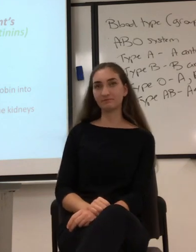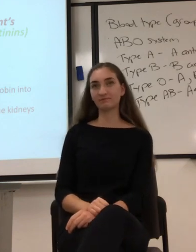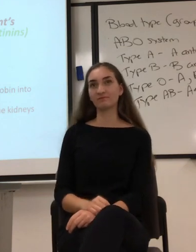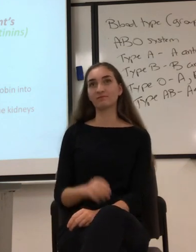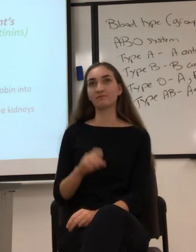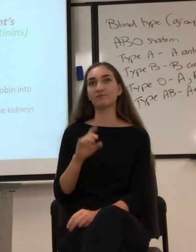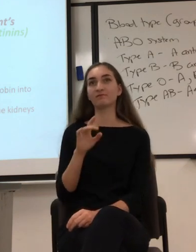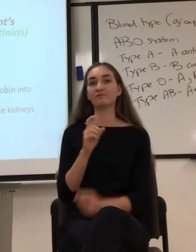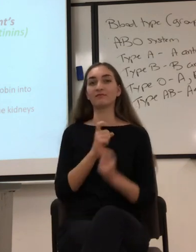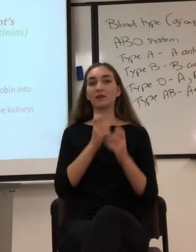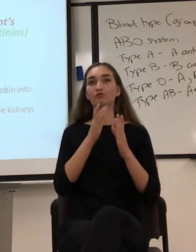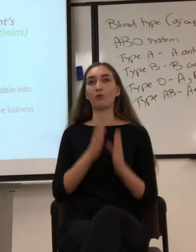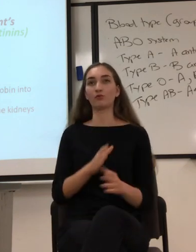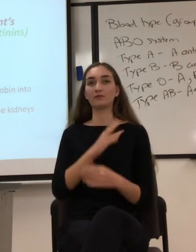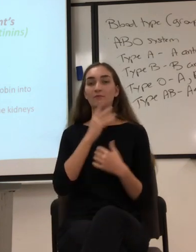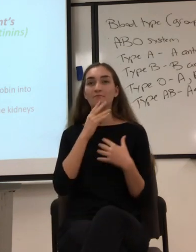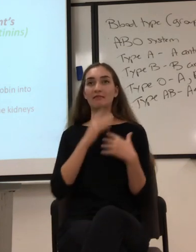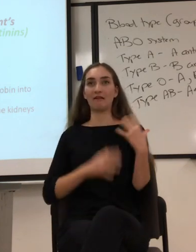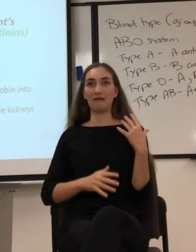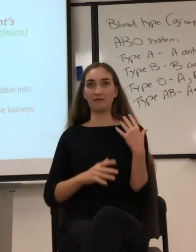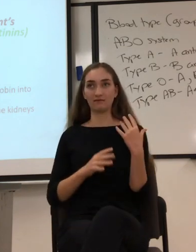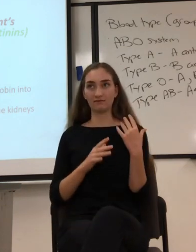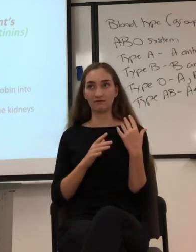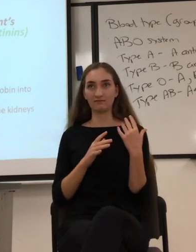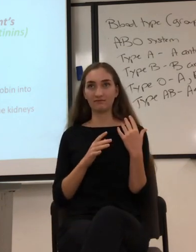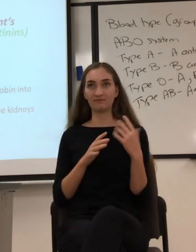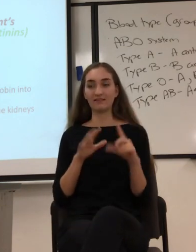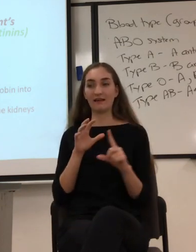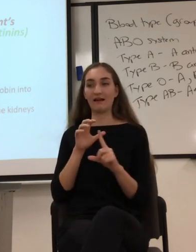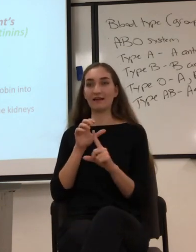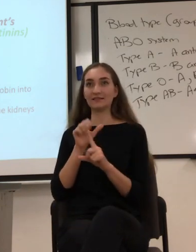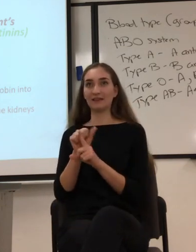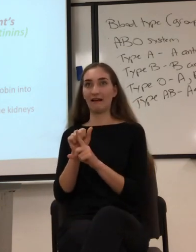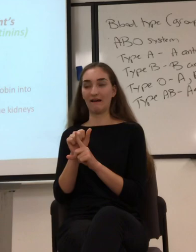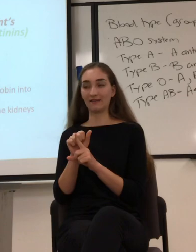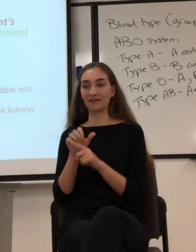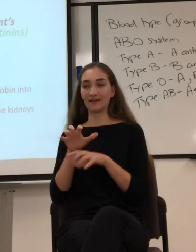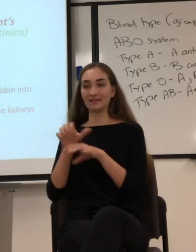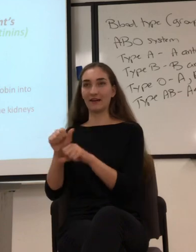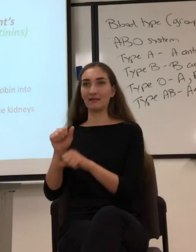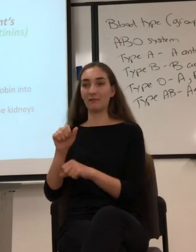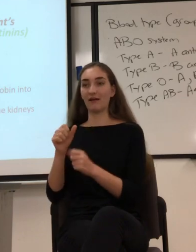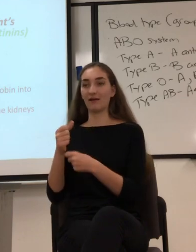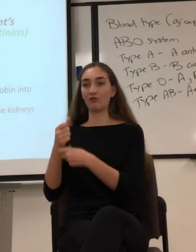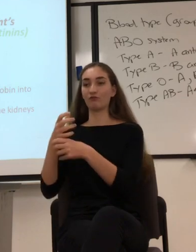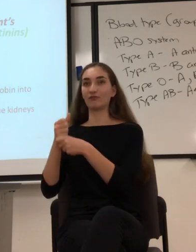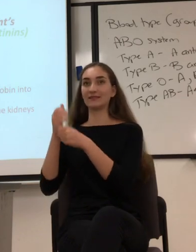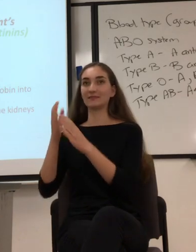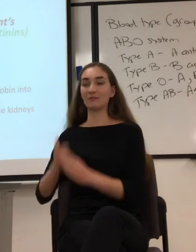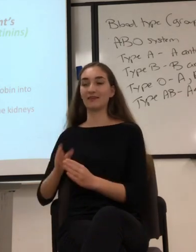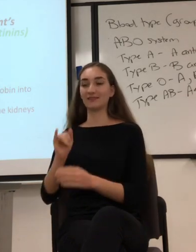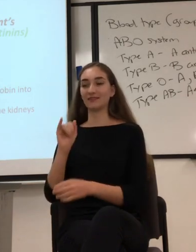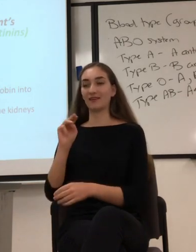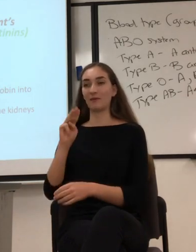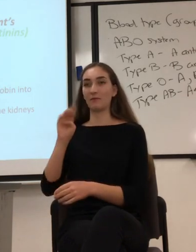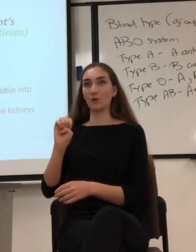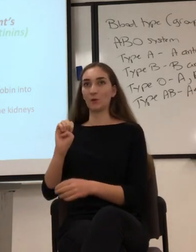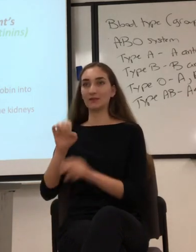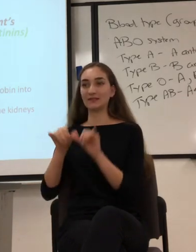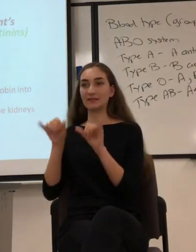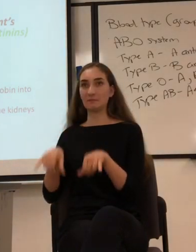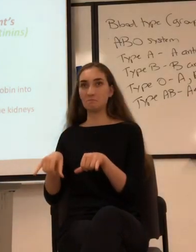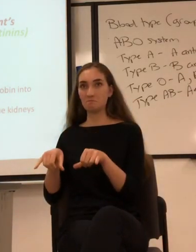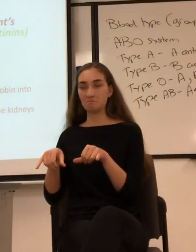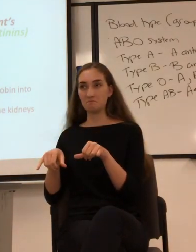Donor's blood attacked by recipient's immune system antibodies, okay, which are also called agglutinins,